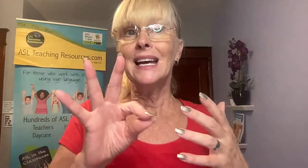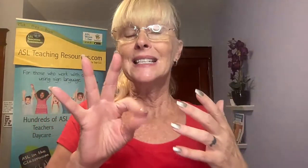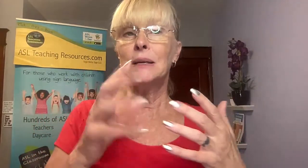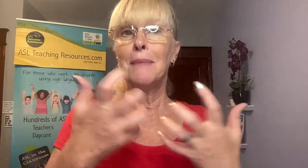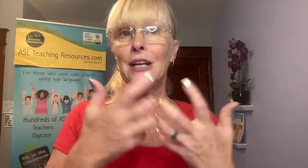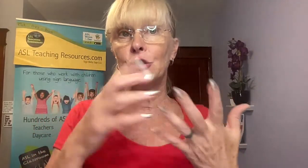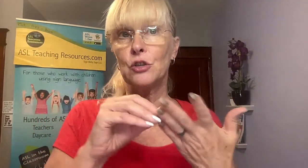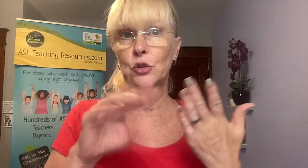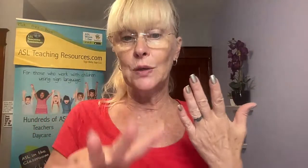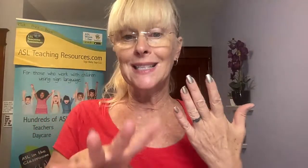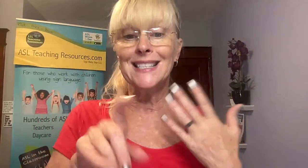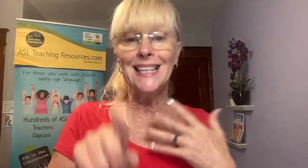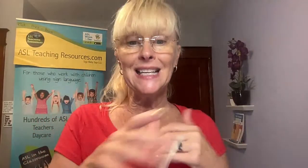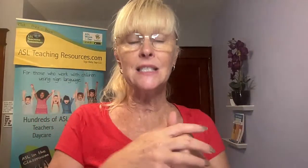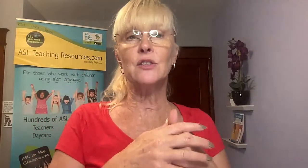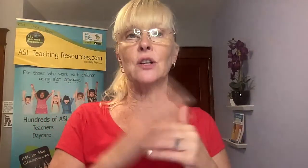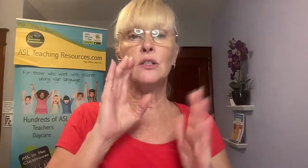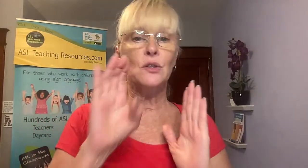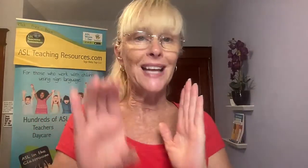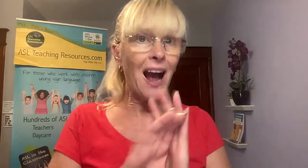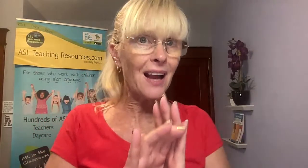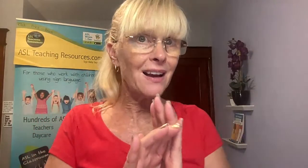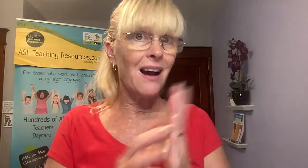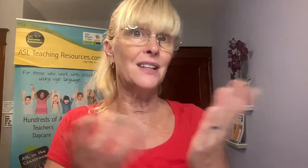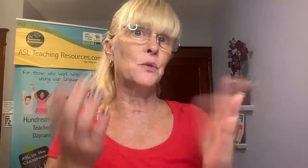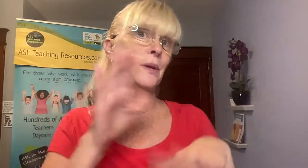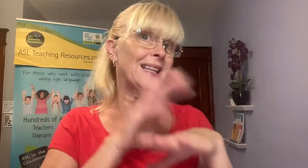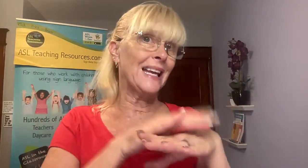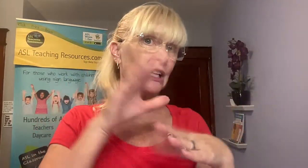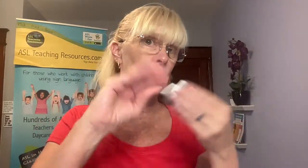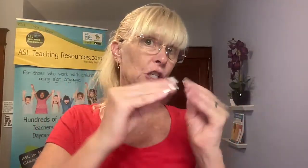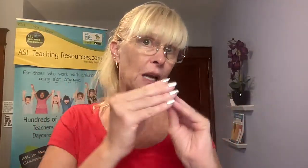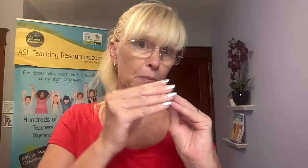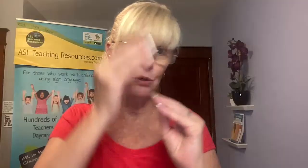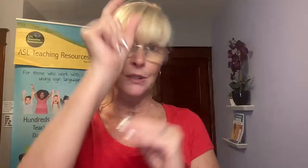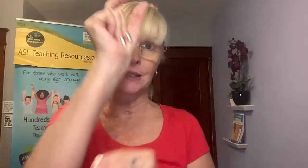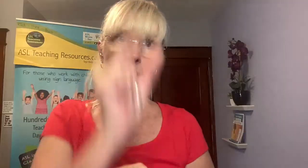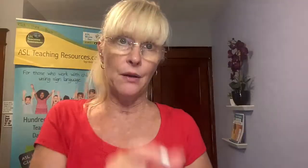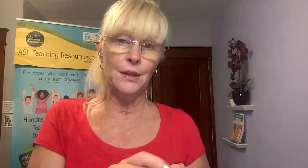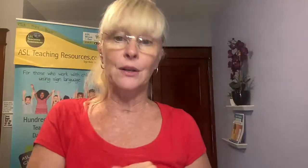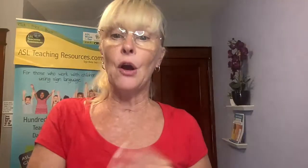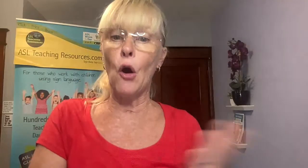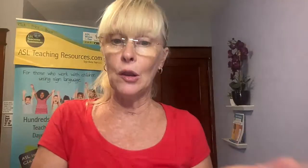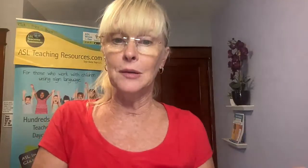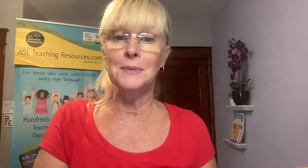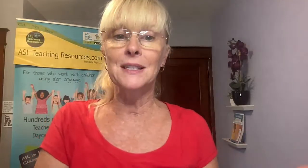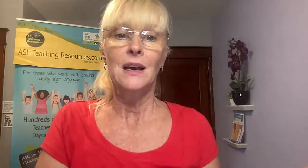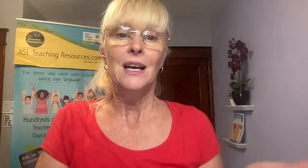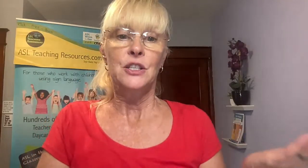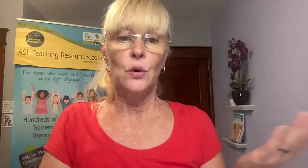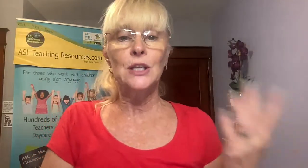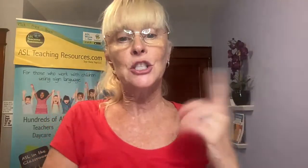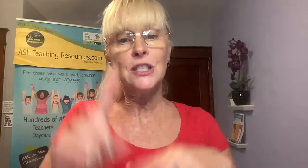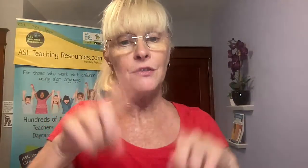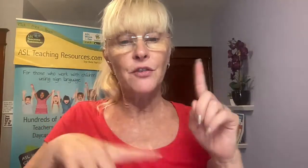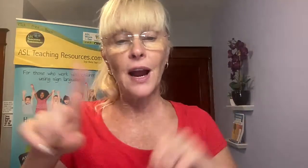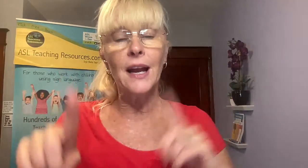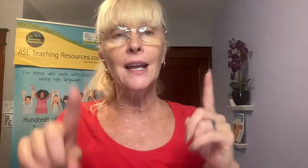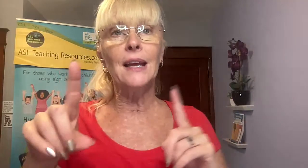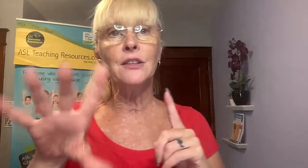to match your students' needs. There's also the icons with English numbers down the columns. So it's just a variety. So